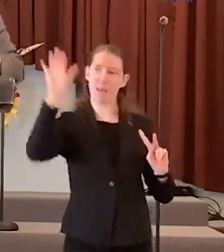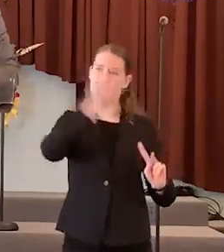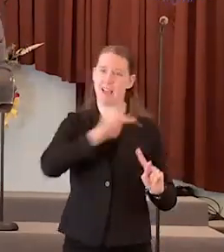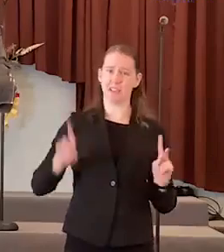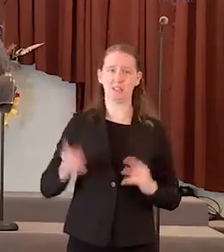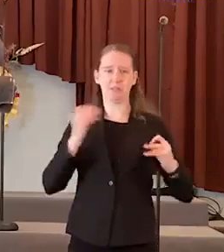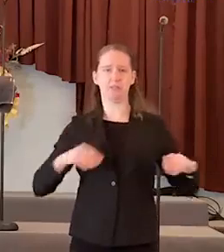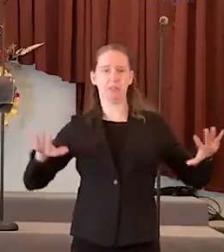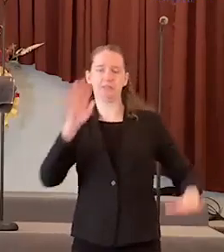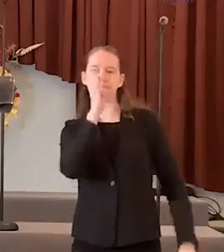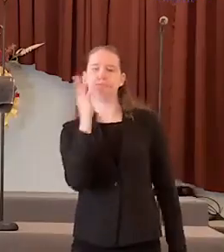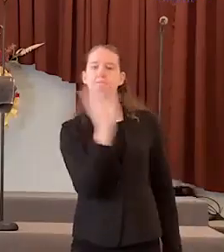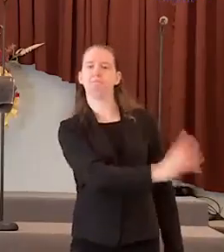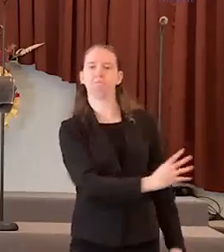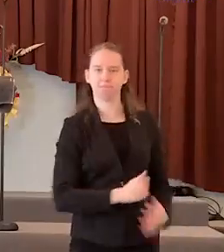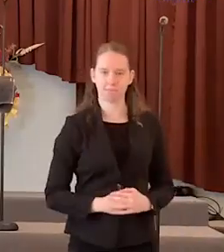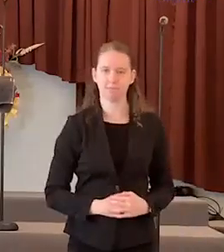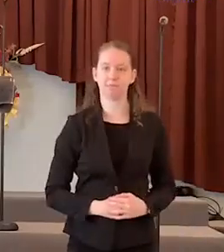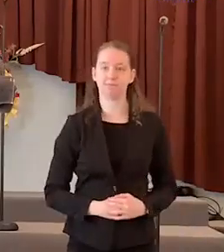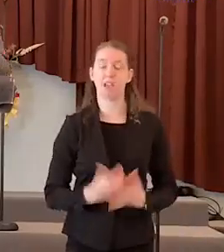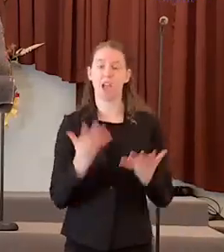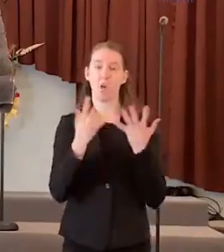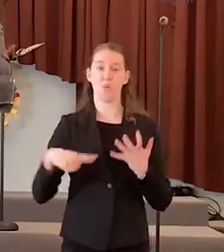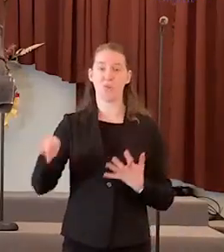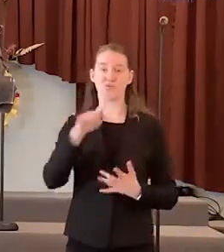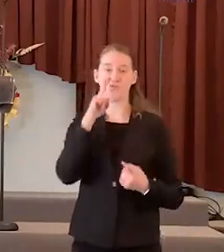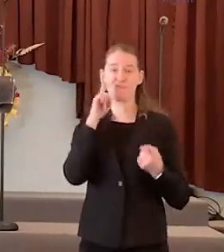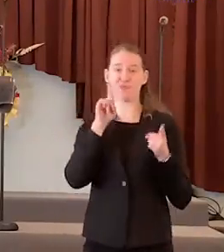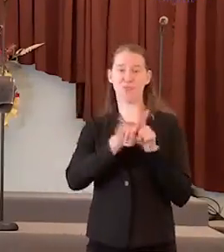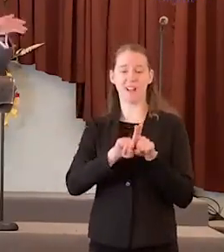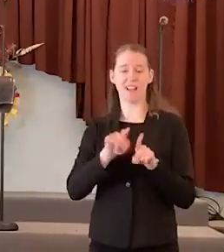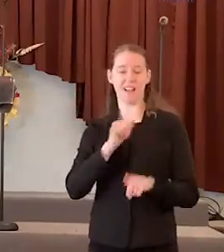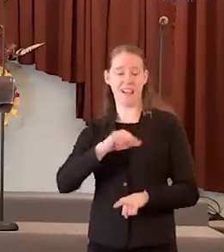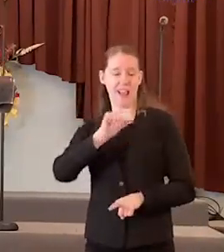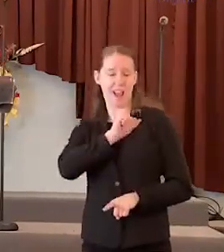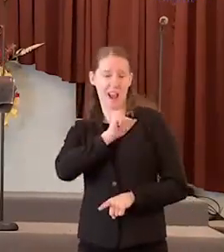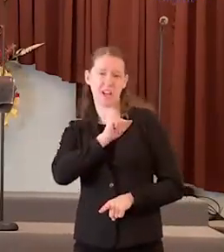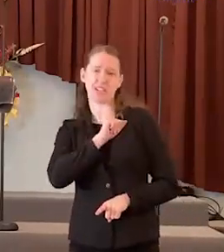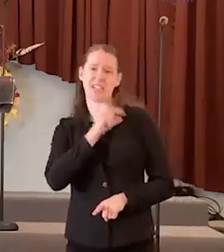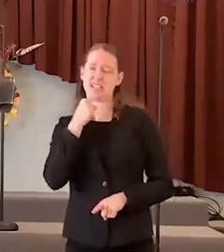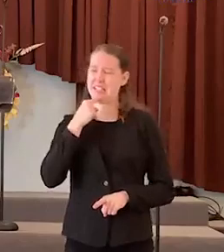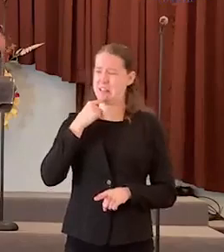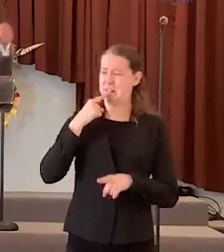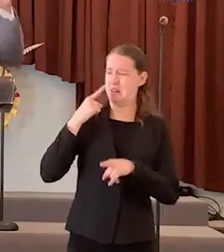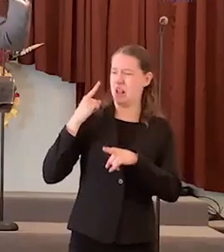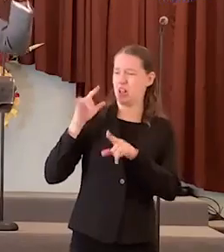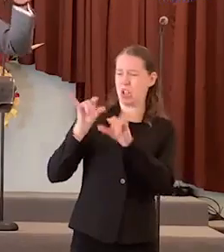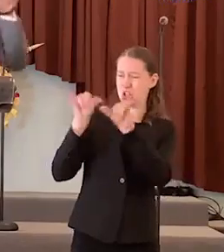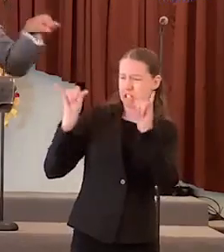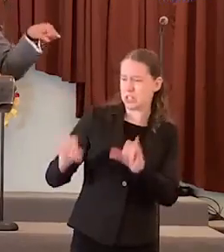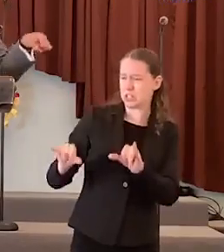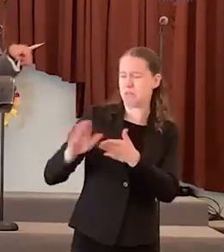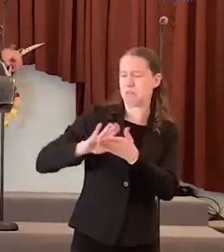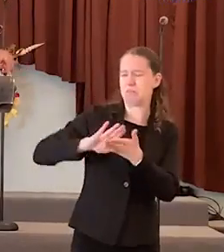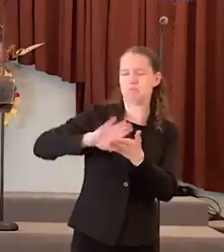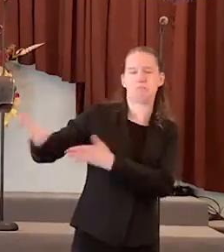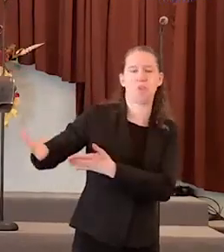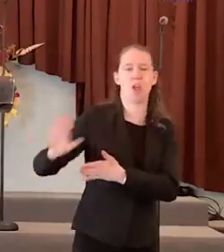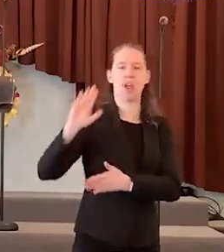kingdom. I wish I was to have somebody here that will have the attitude of forgive the institution, let's advance the